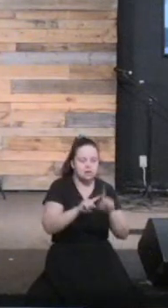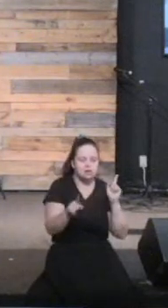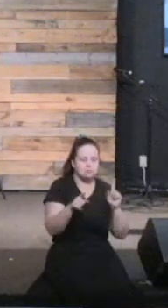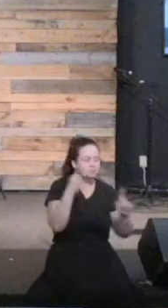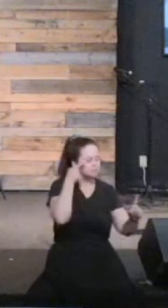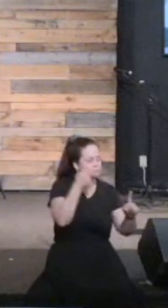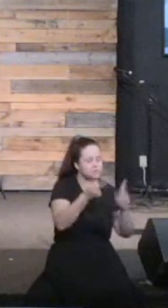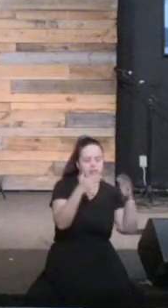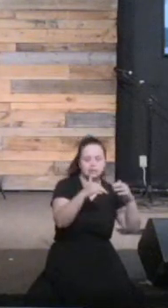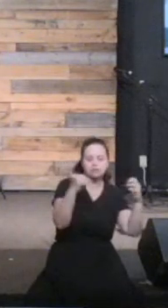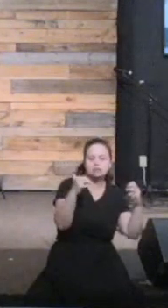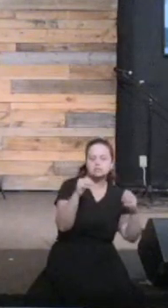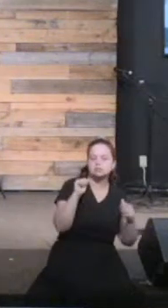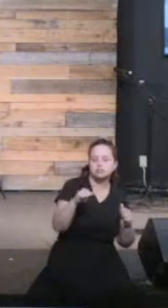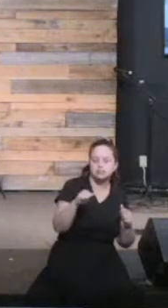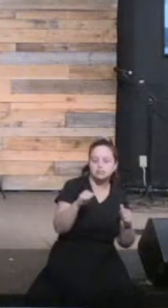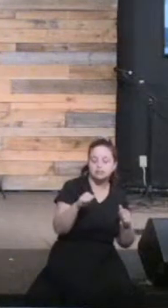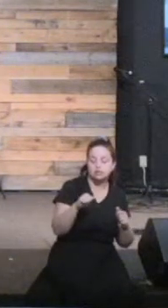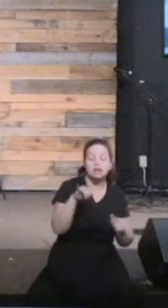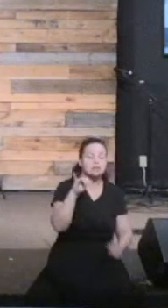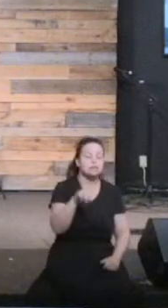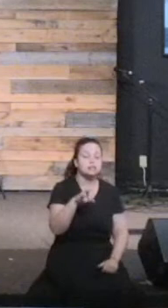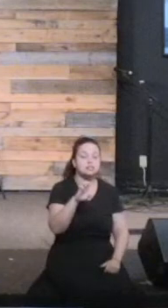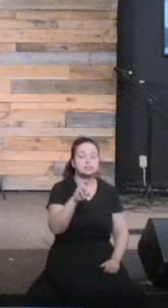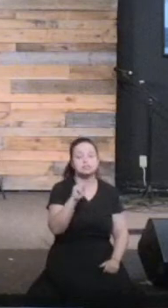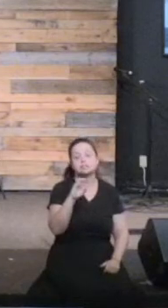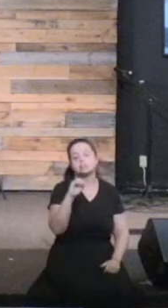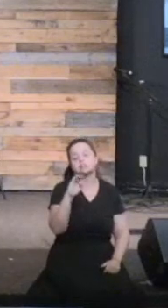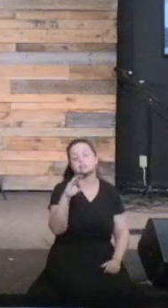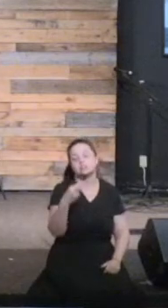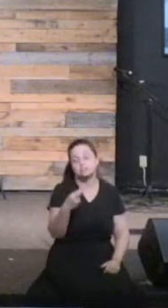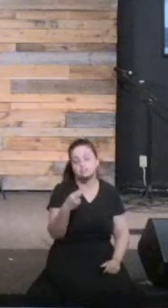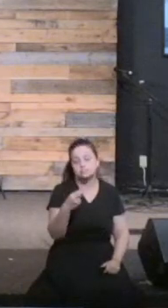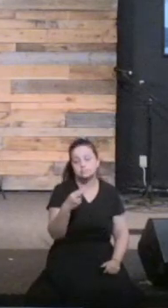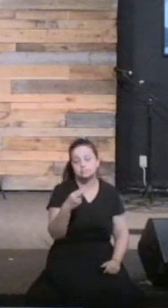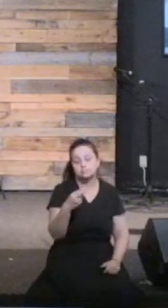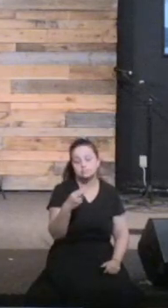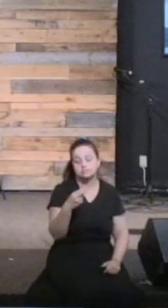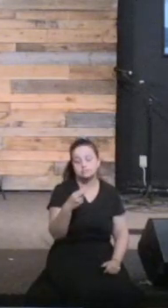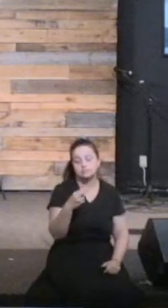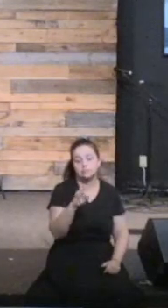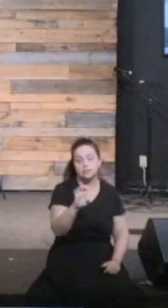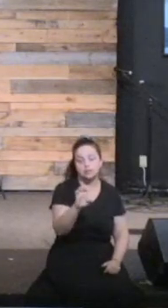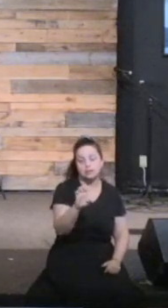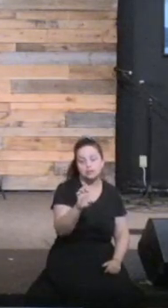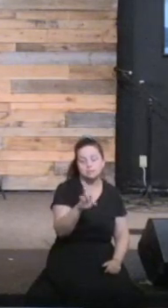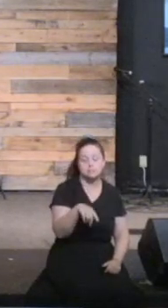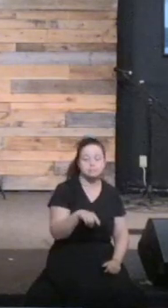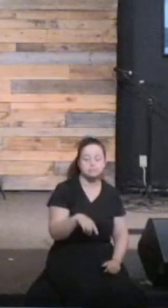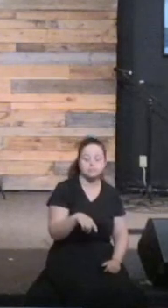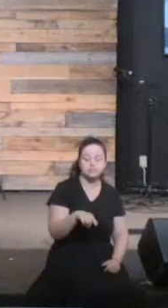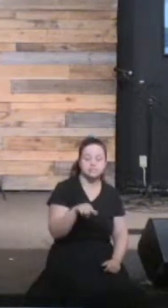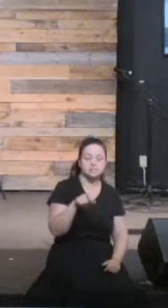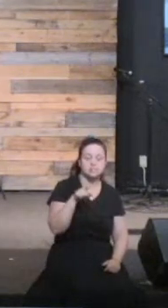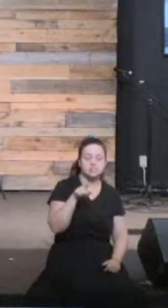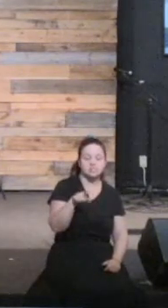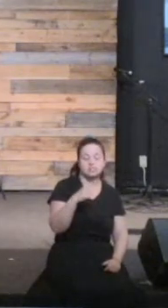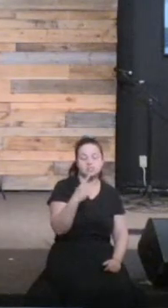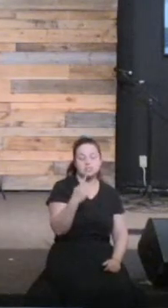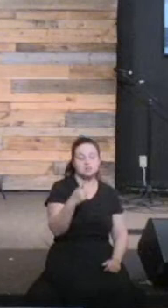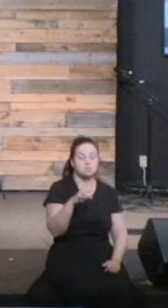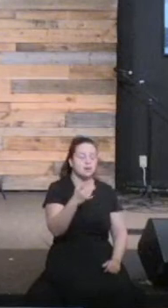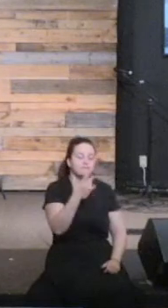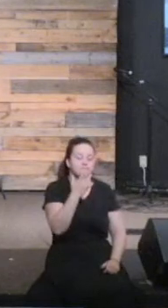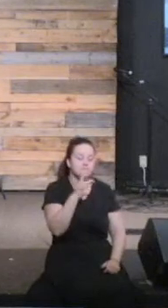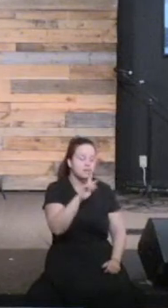be and that's Enoch you know Enoch was one of their favorite personalities